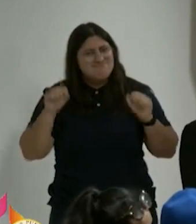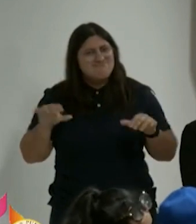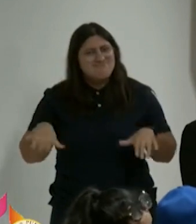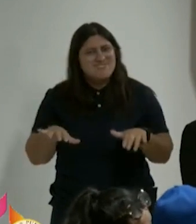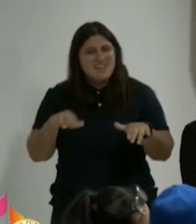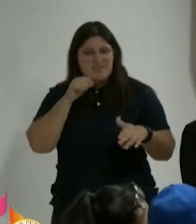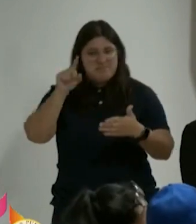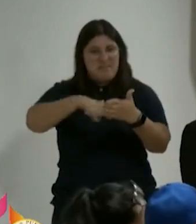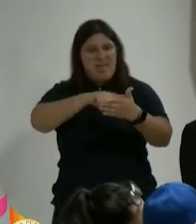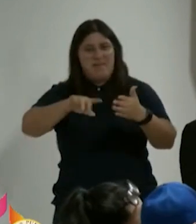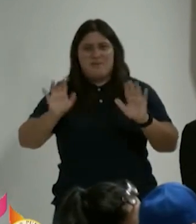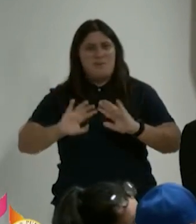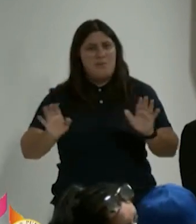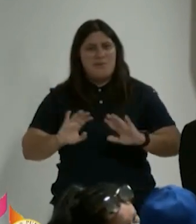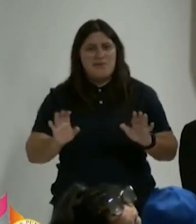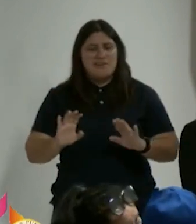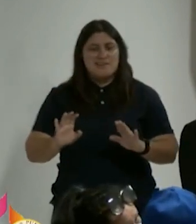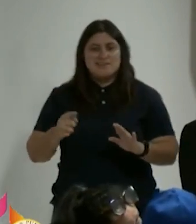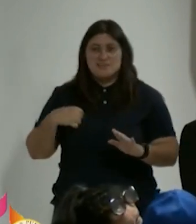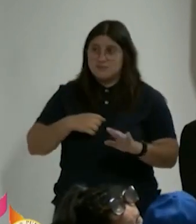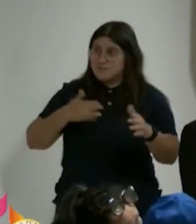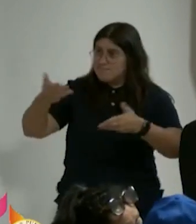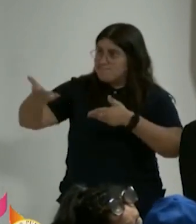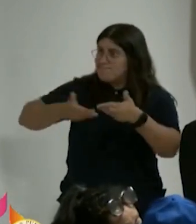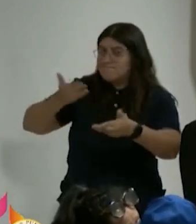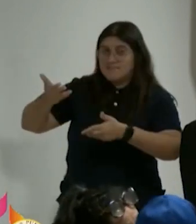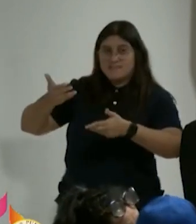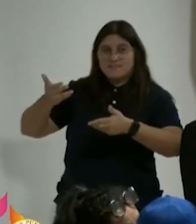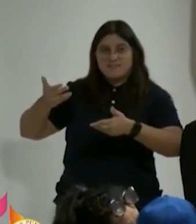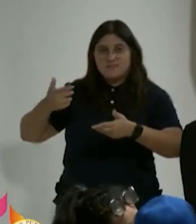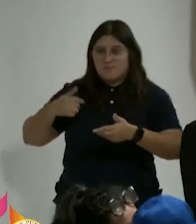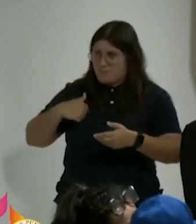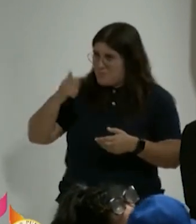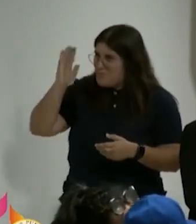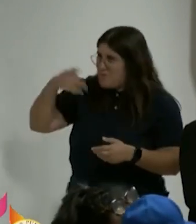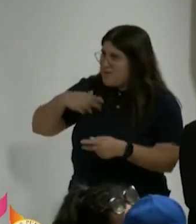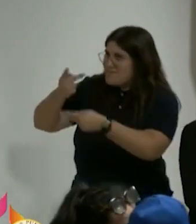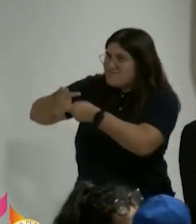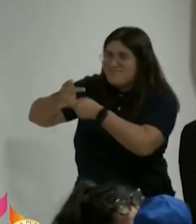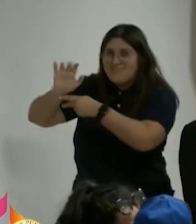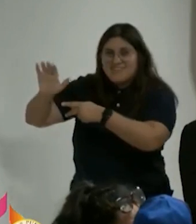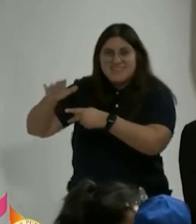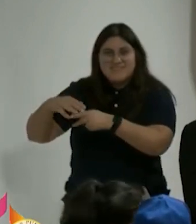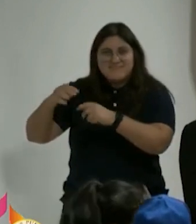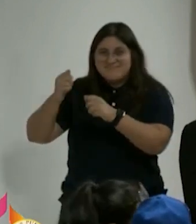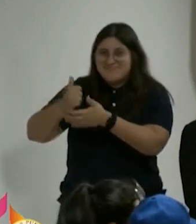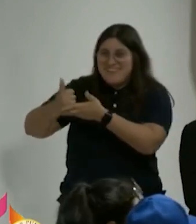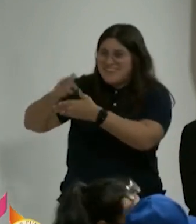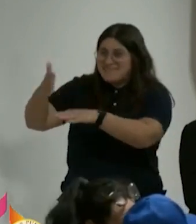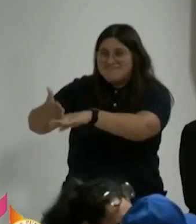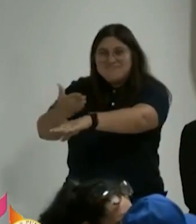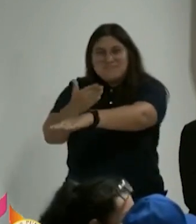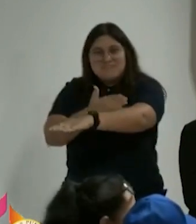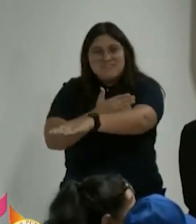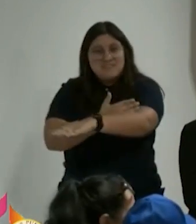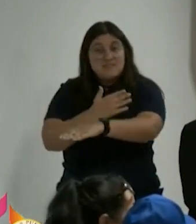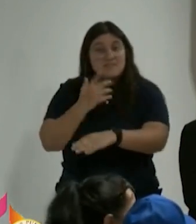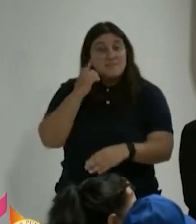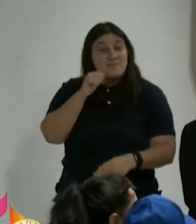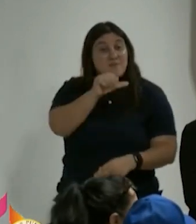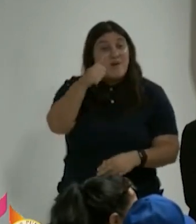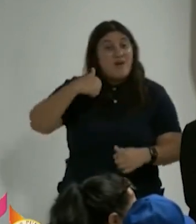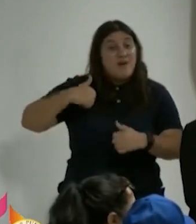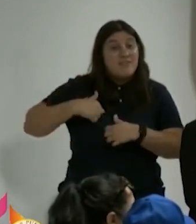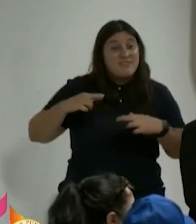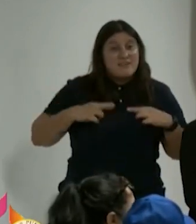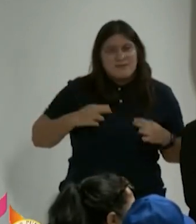peer-to-peer services and opening up the doors to say, we'll take care of you, we'll help you heal, because another veteran understands more than anyone